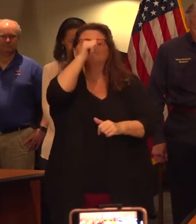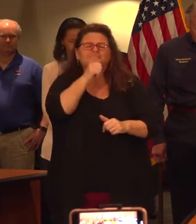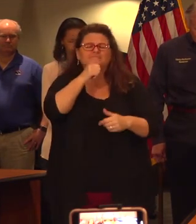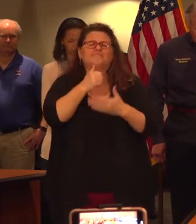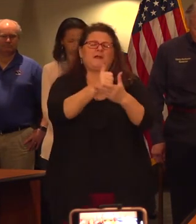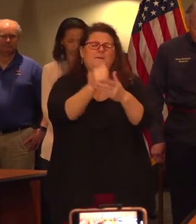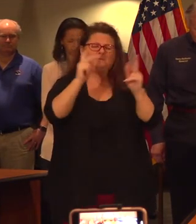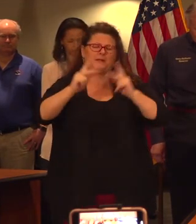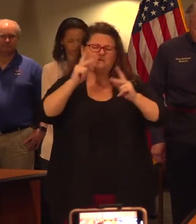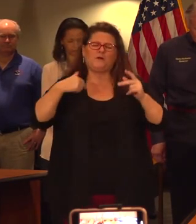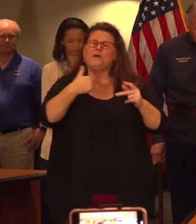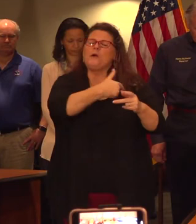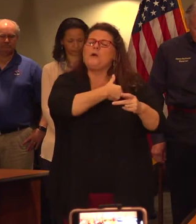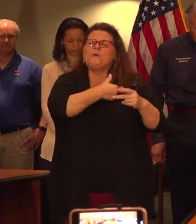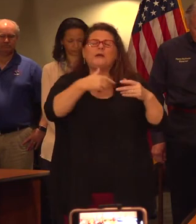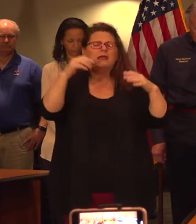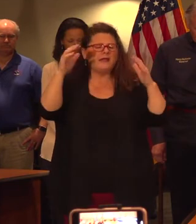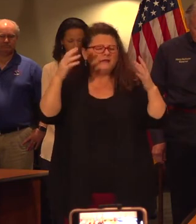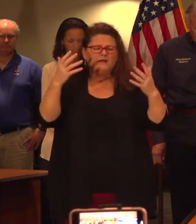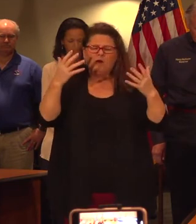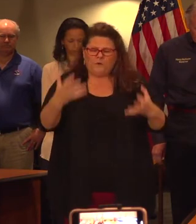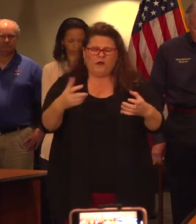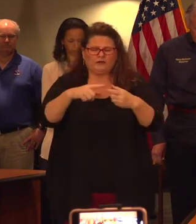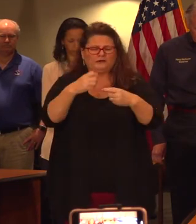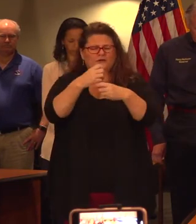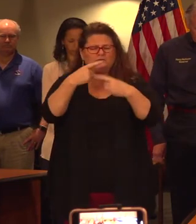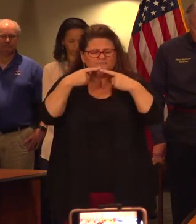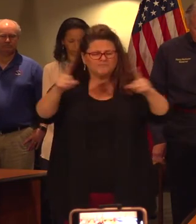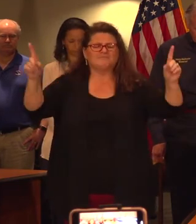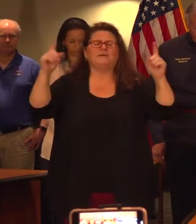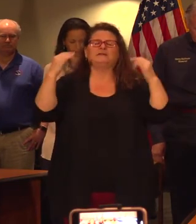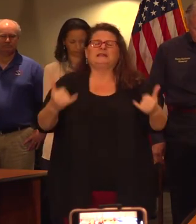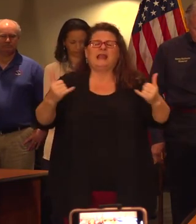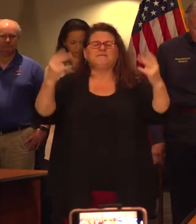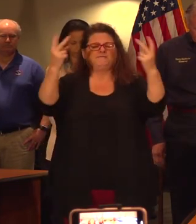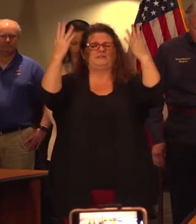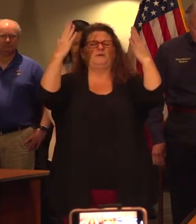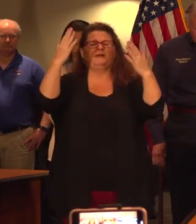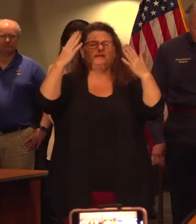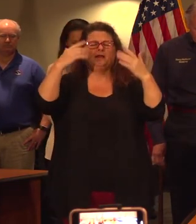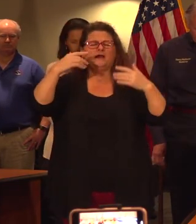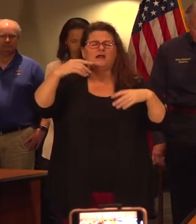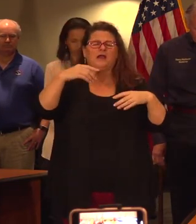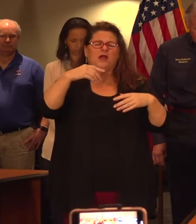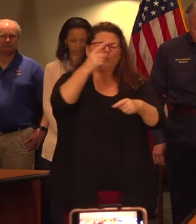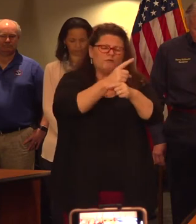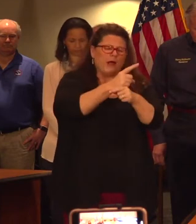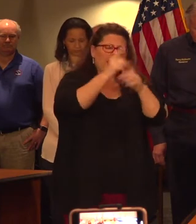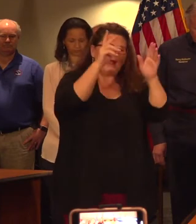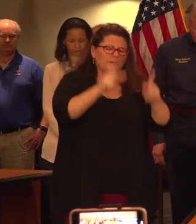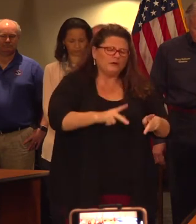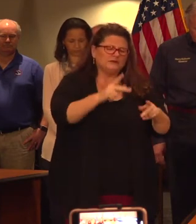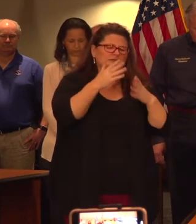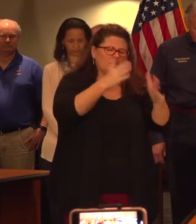victory. We understand that the righteous may get in a rut and the faithful may become fatigued, but we wait on you to change our